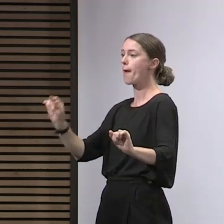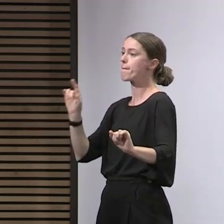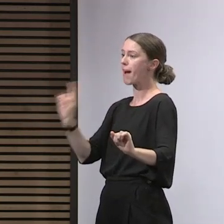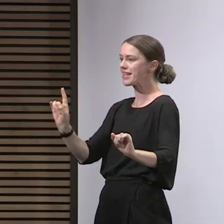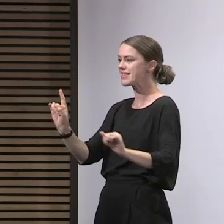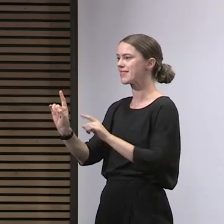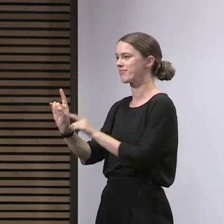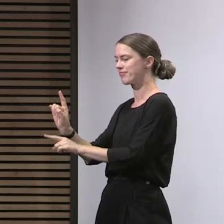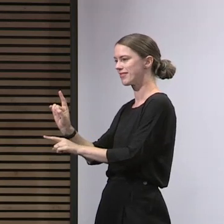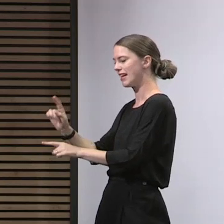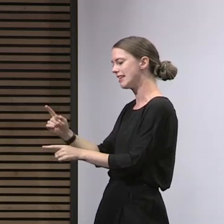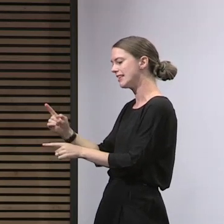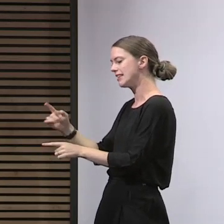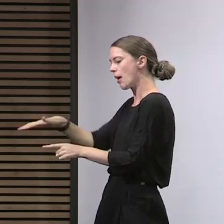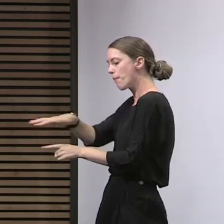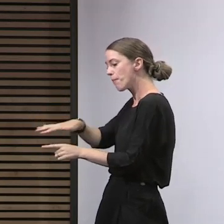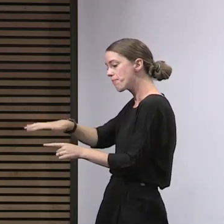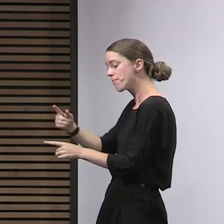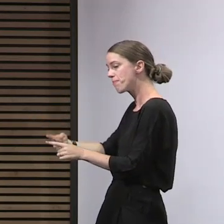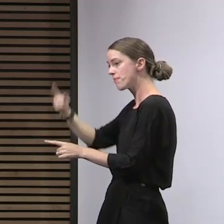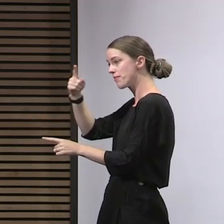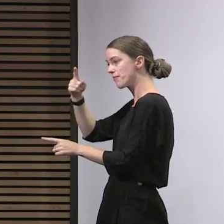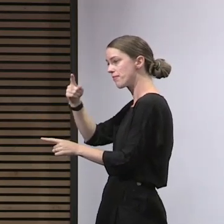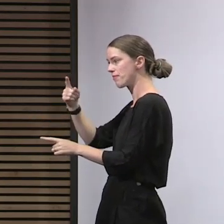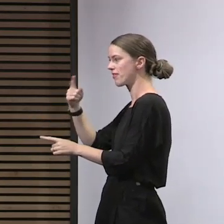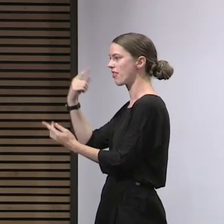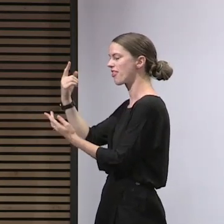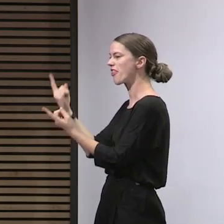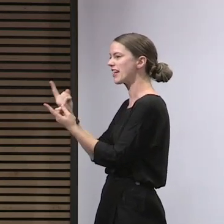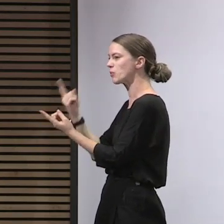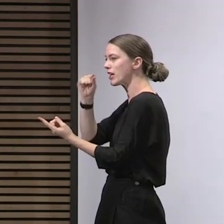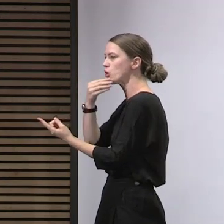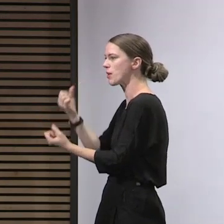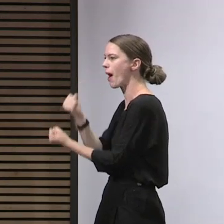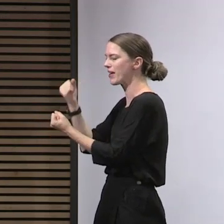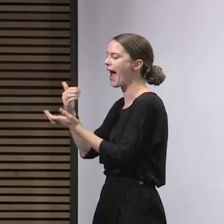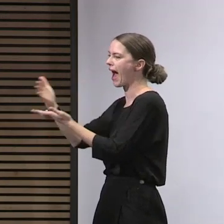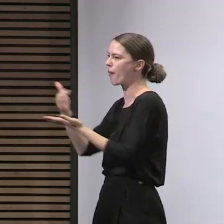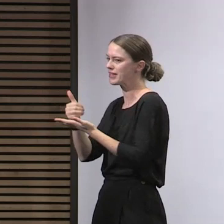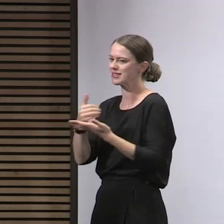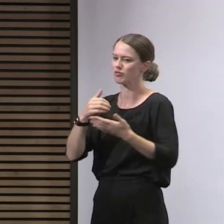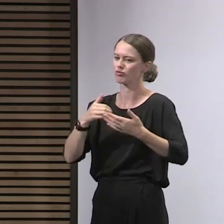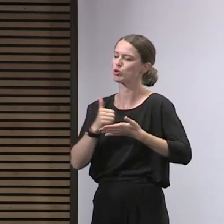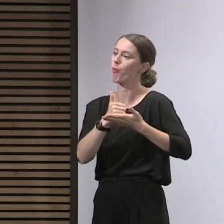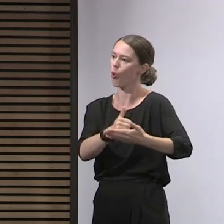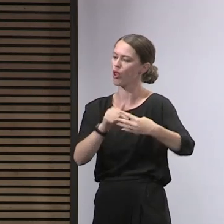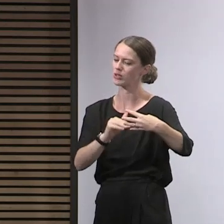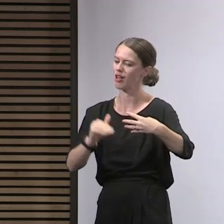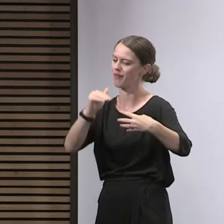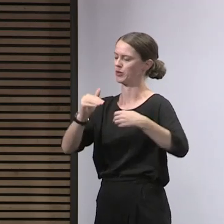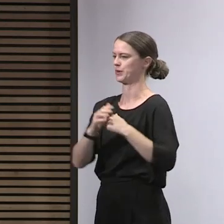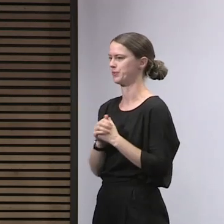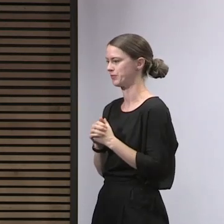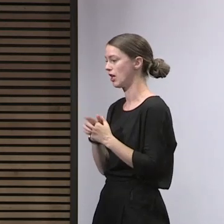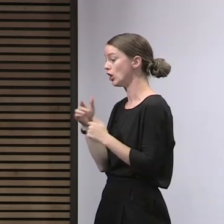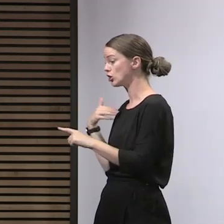made available by the state of emergency do support and help us enforce the measures being applied. The powers have been used a number of